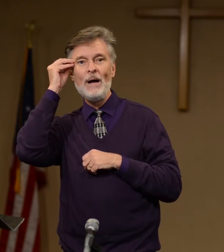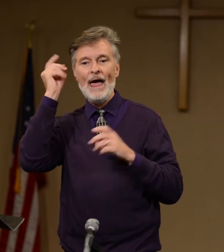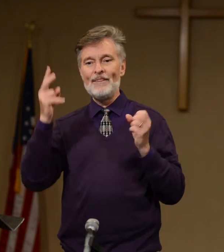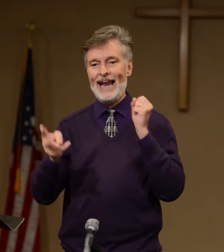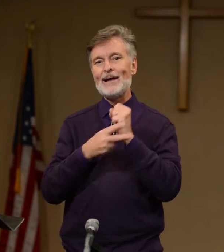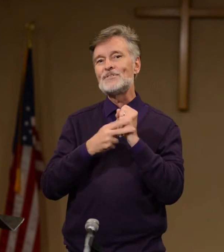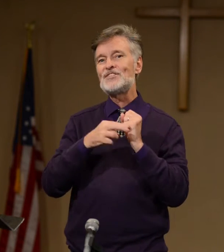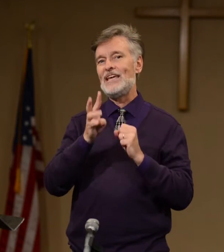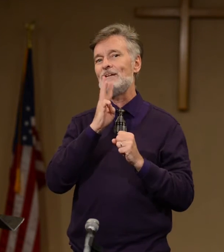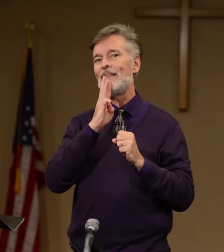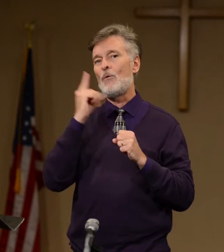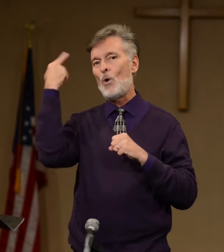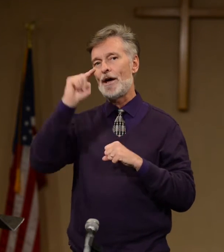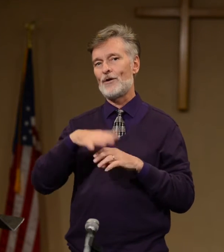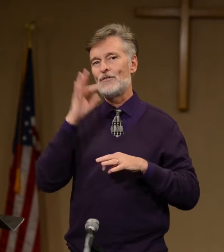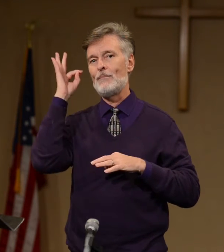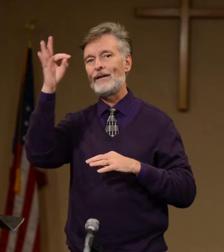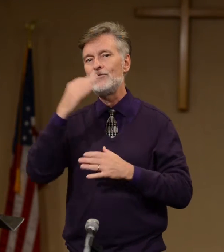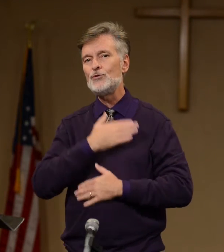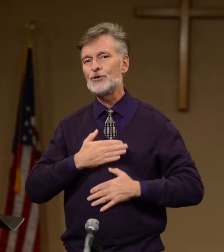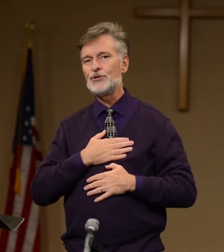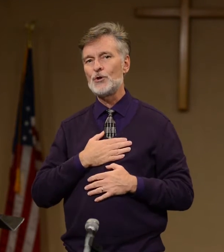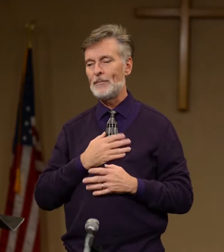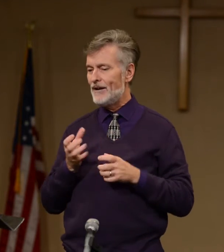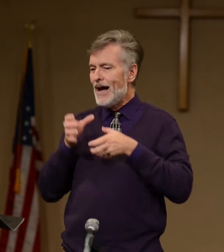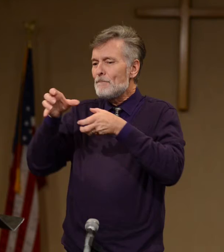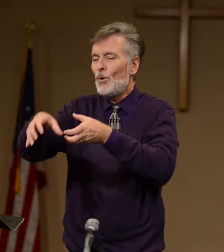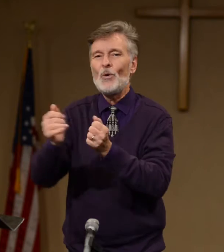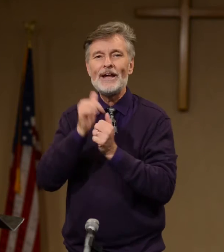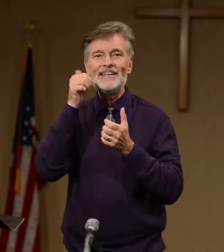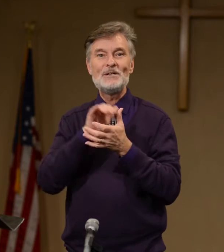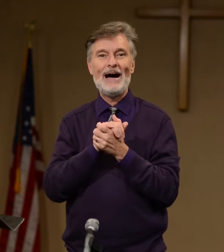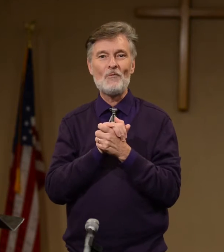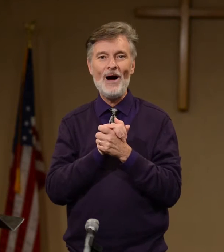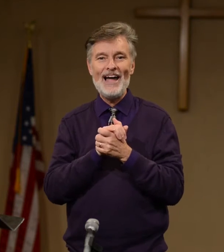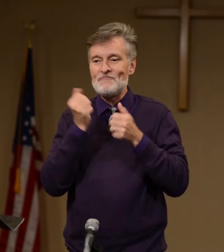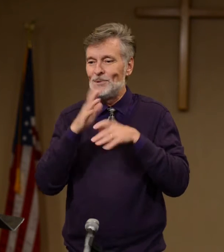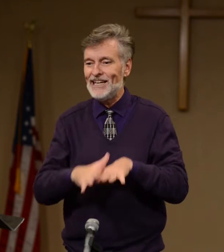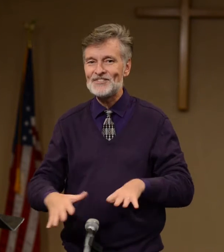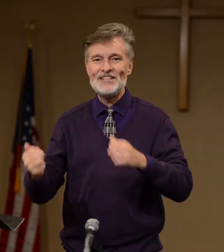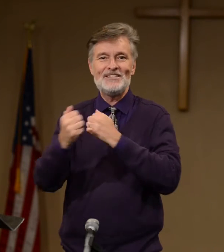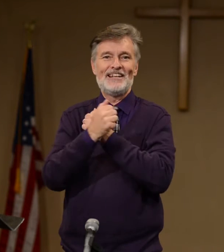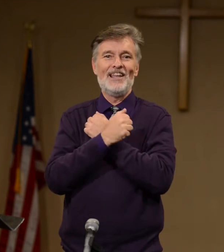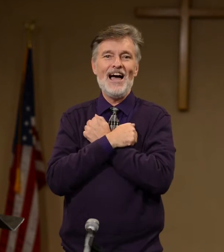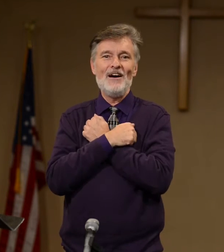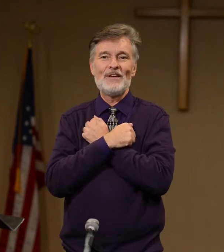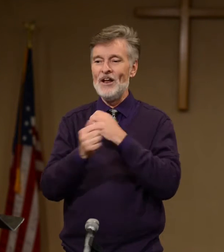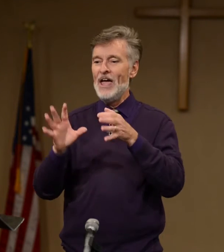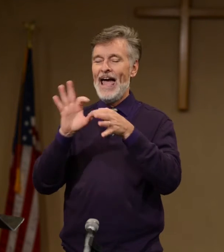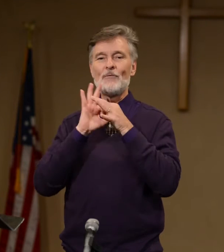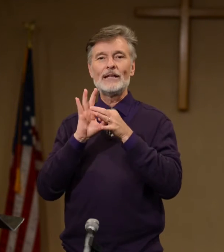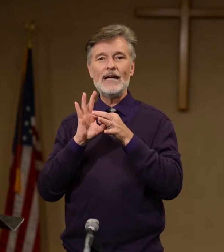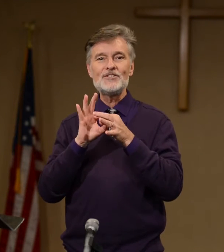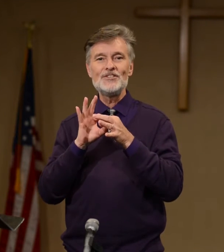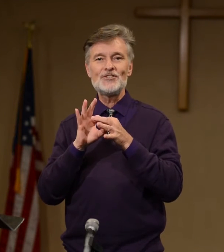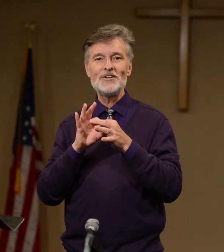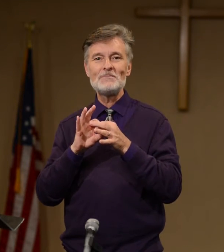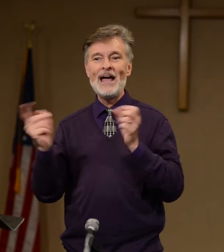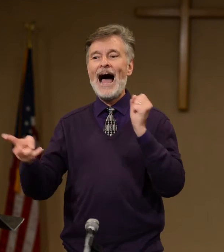then I'm saving that water for my future enjoyment. If I'm pouring into my wife blessings and love and relationship, I